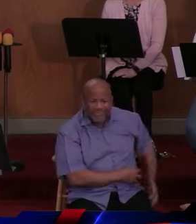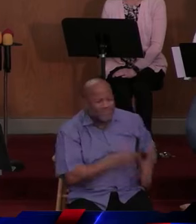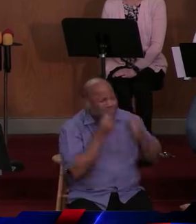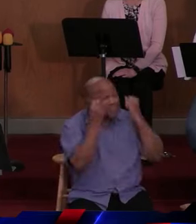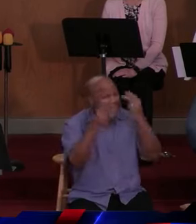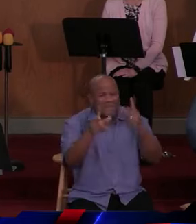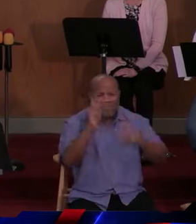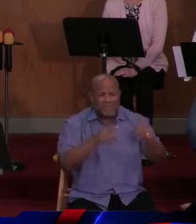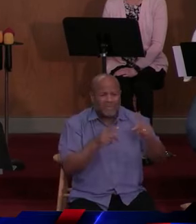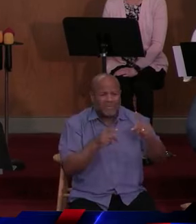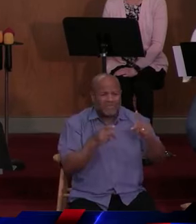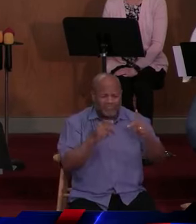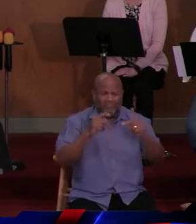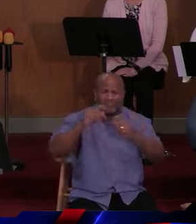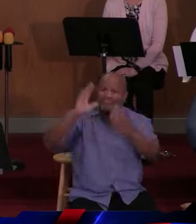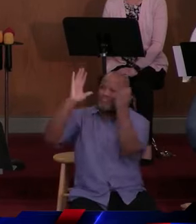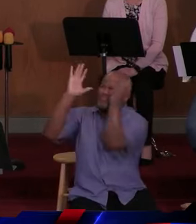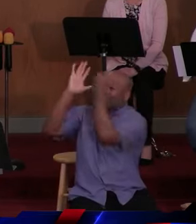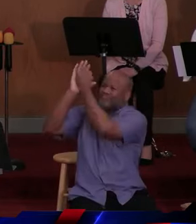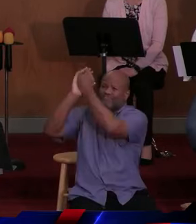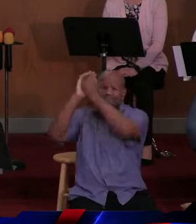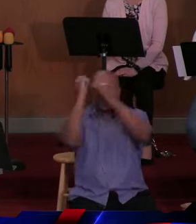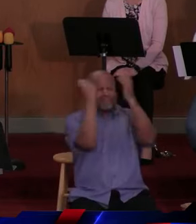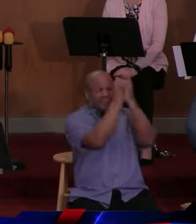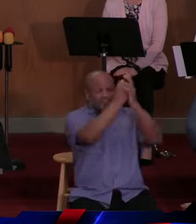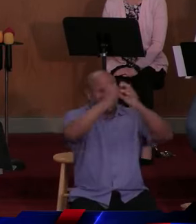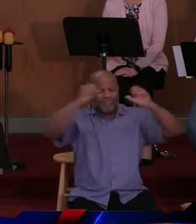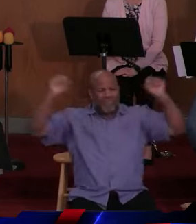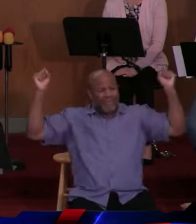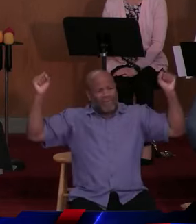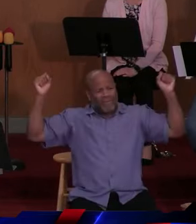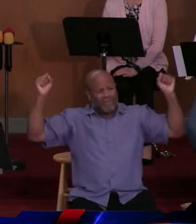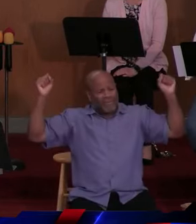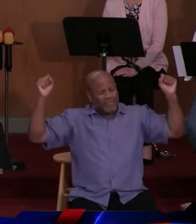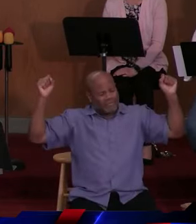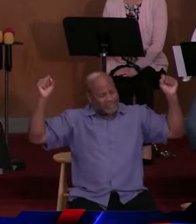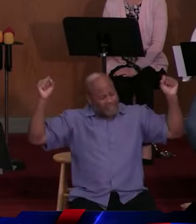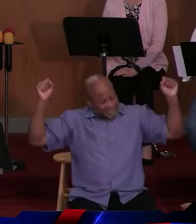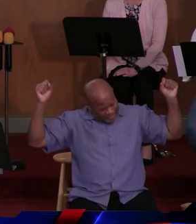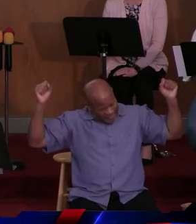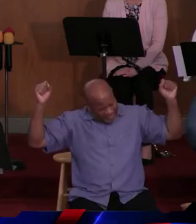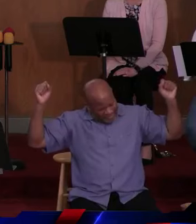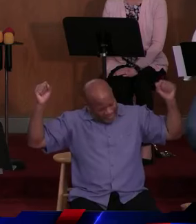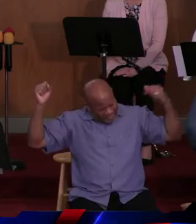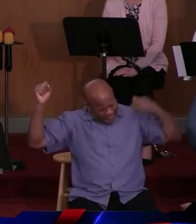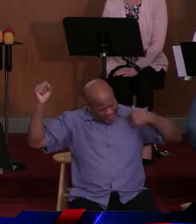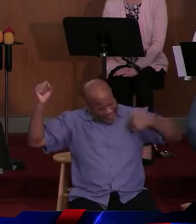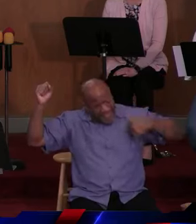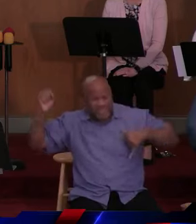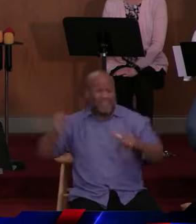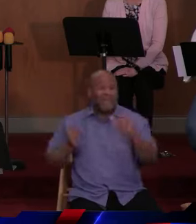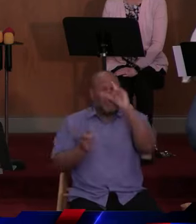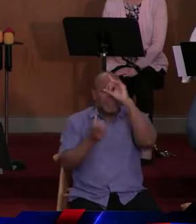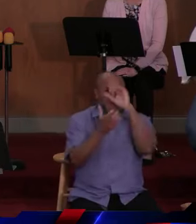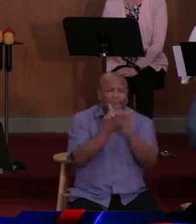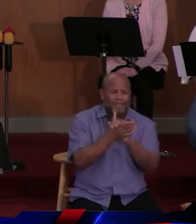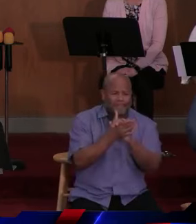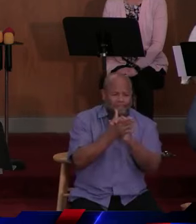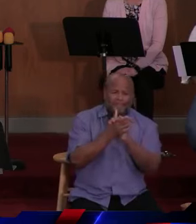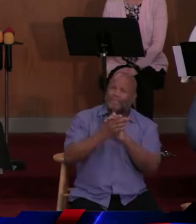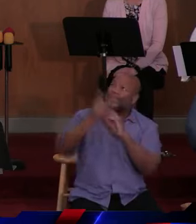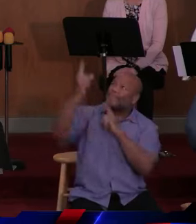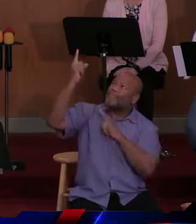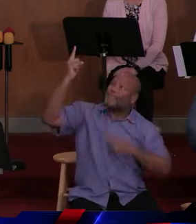I still know, believe, and stand that the risen